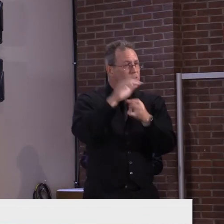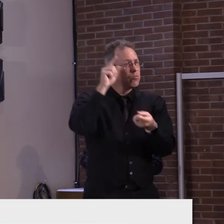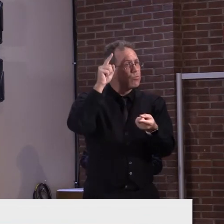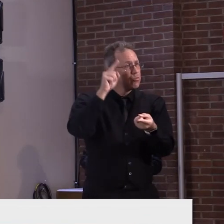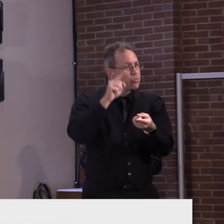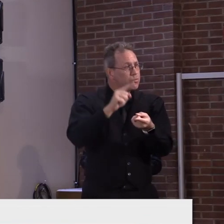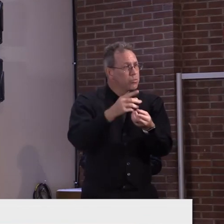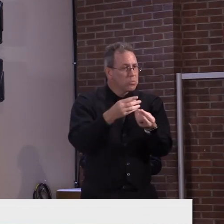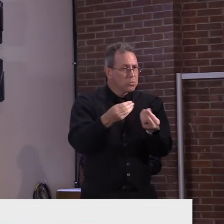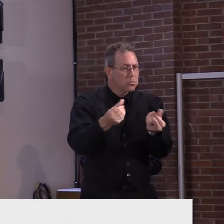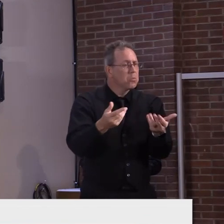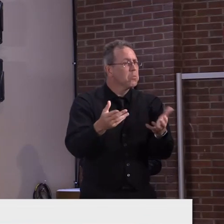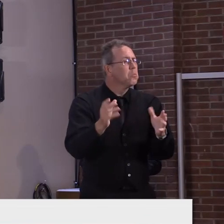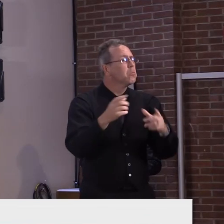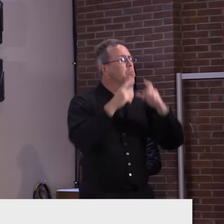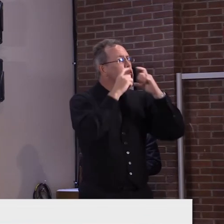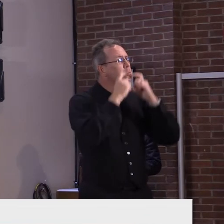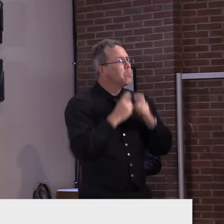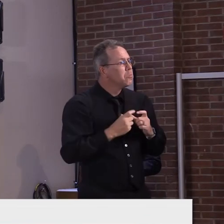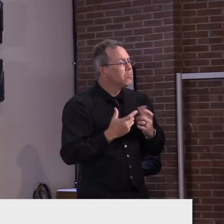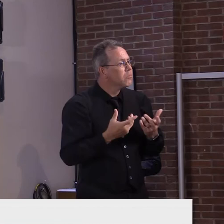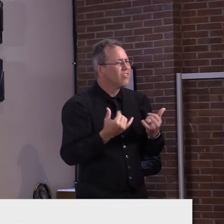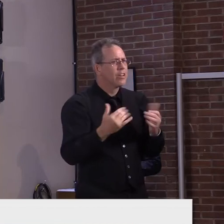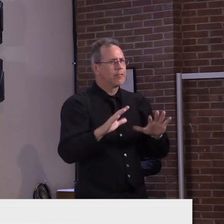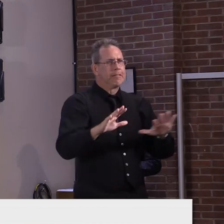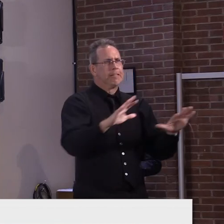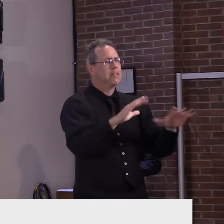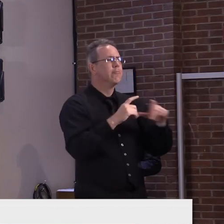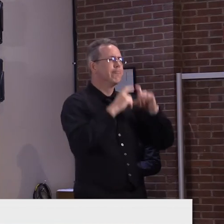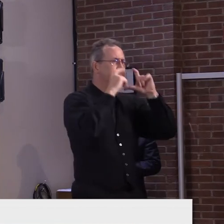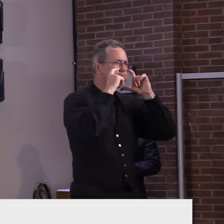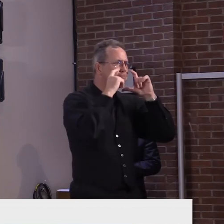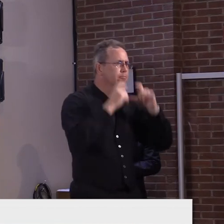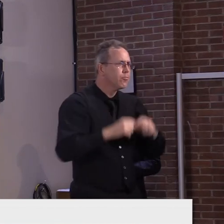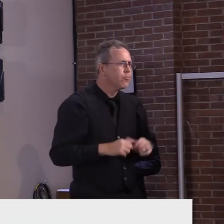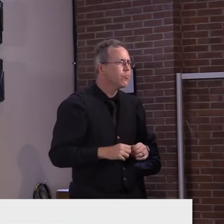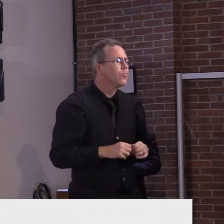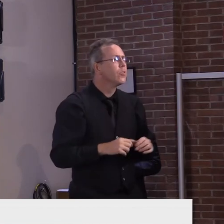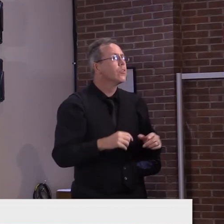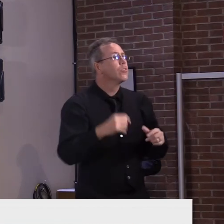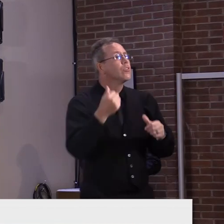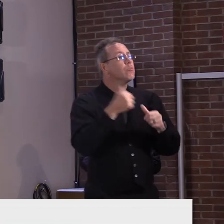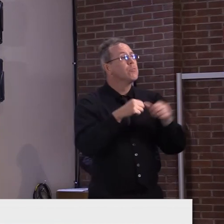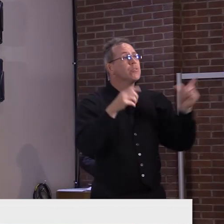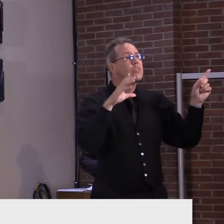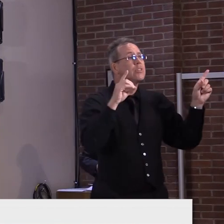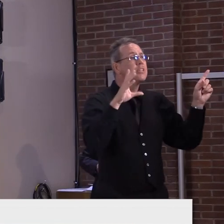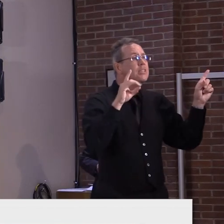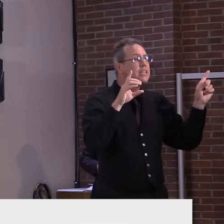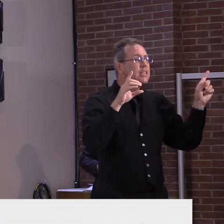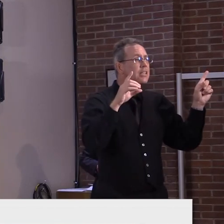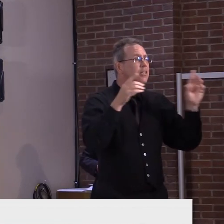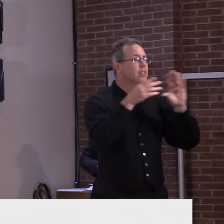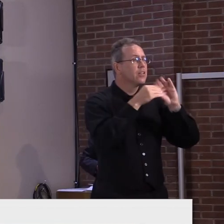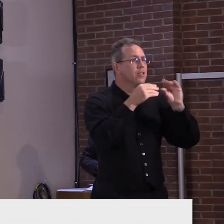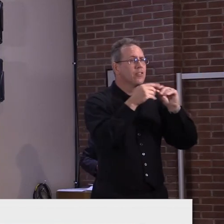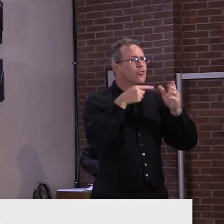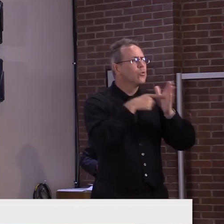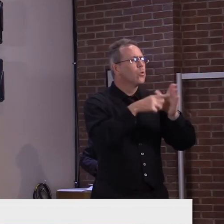if you just used as your one parameter the CDC map, it's only in the orange and red places